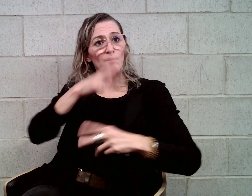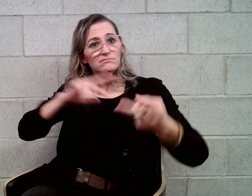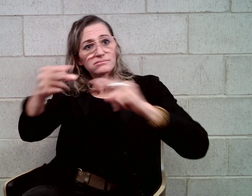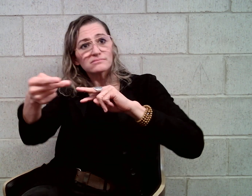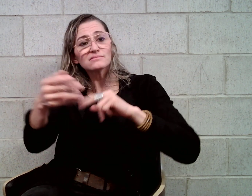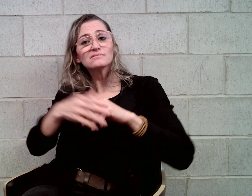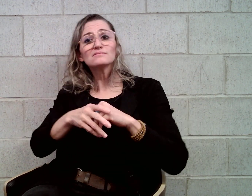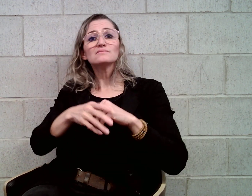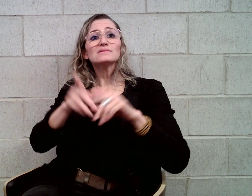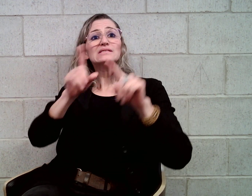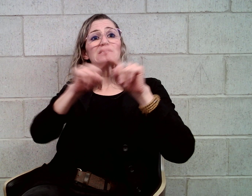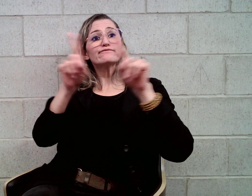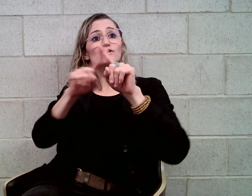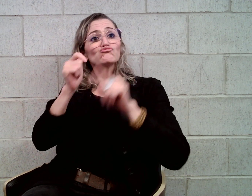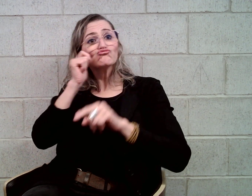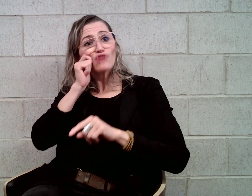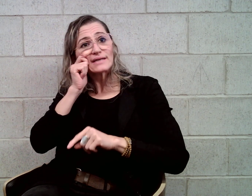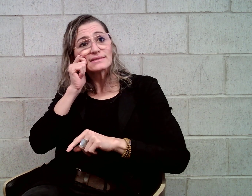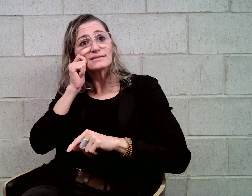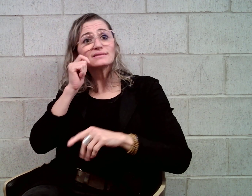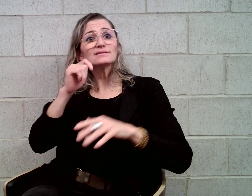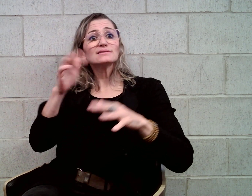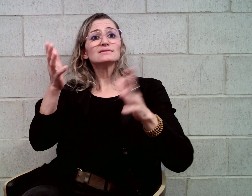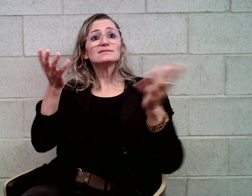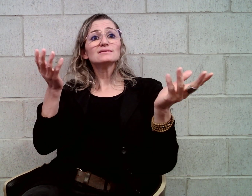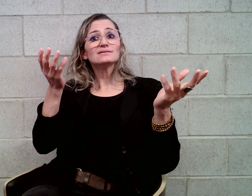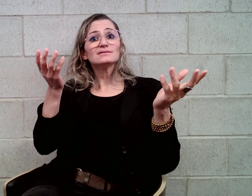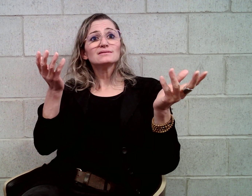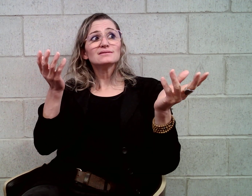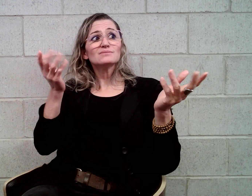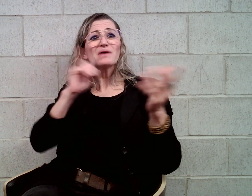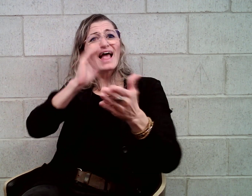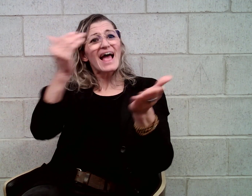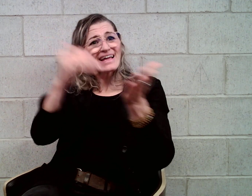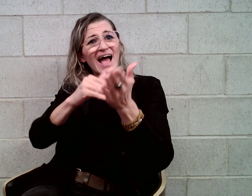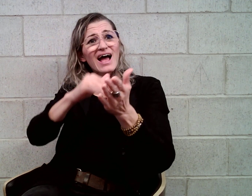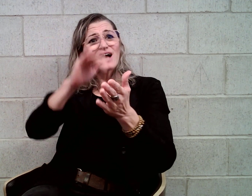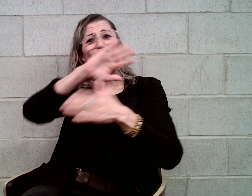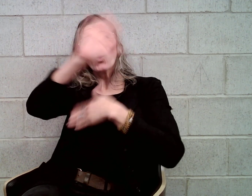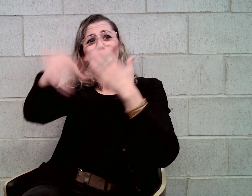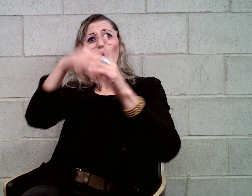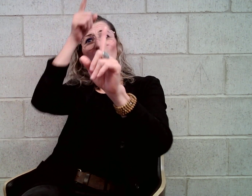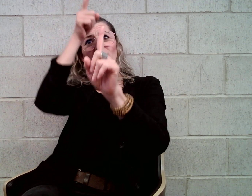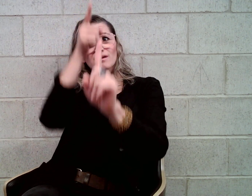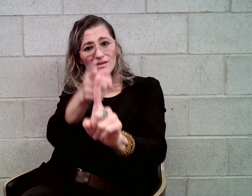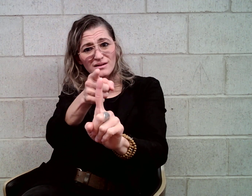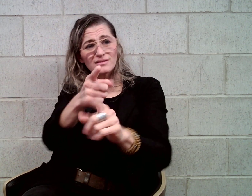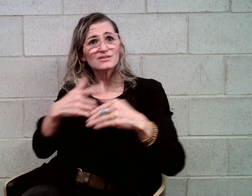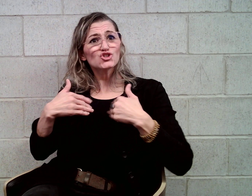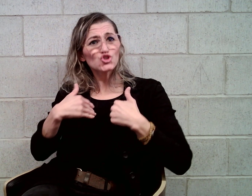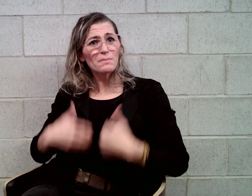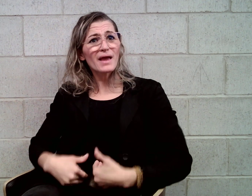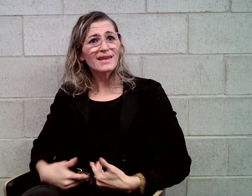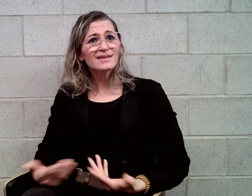but the gender casting, the racial casting choices that were made. I think all of